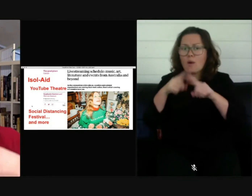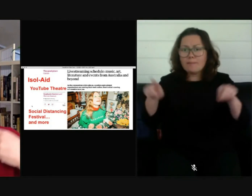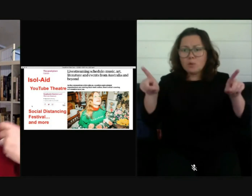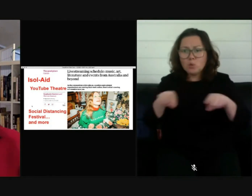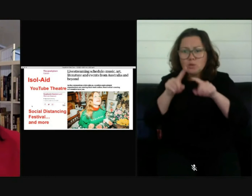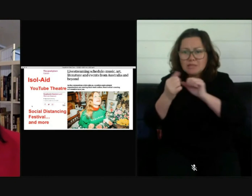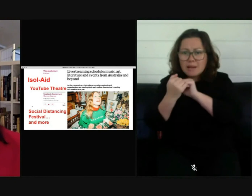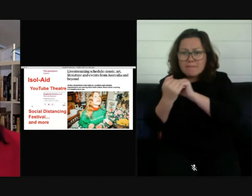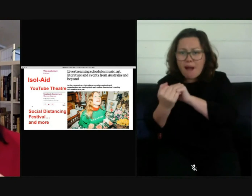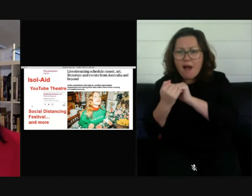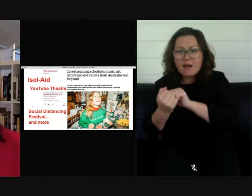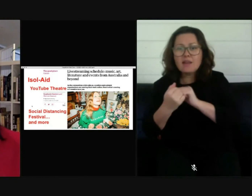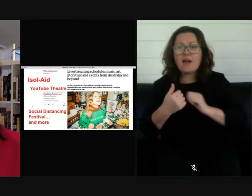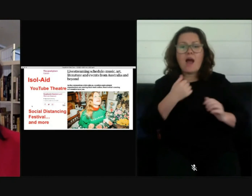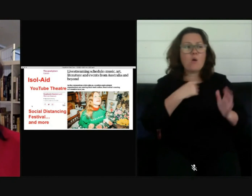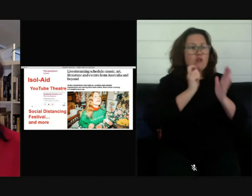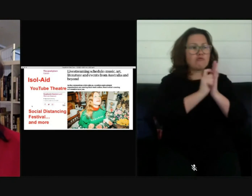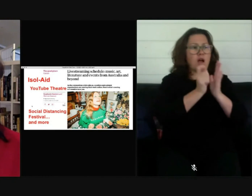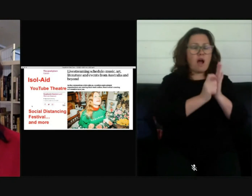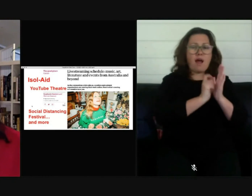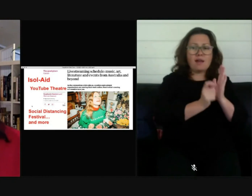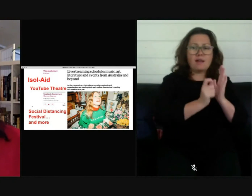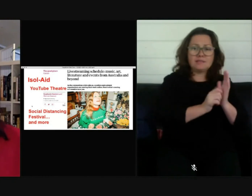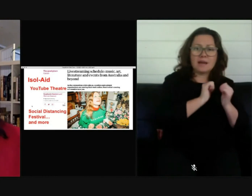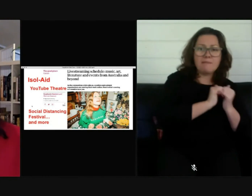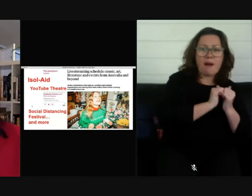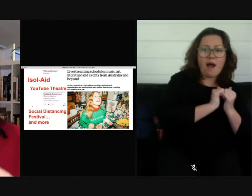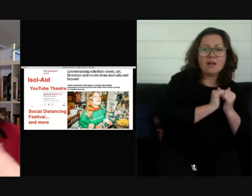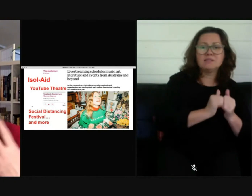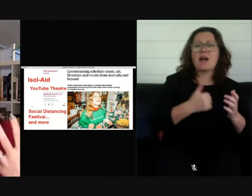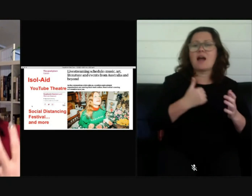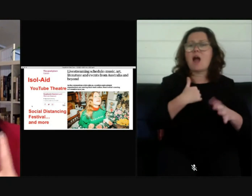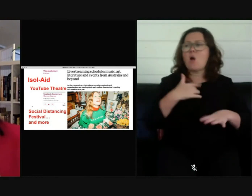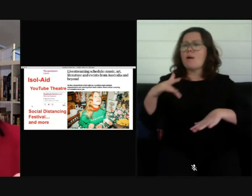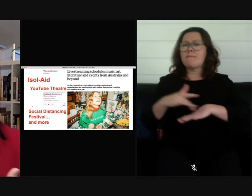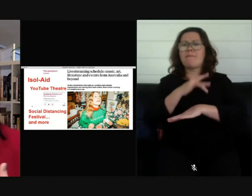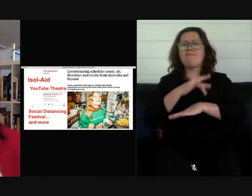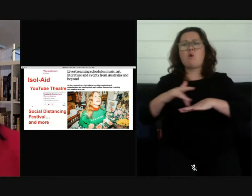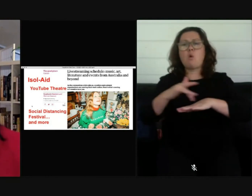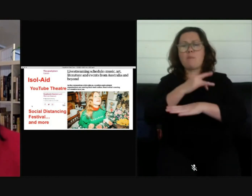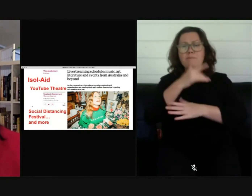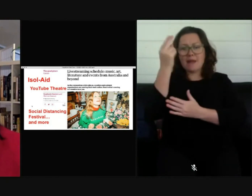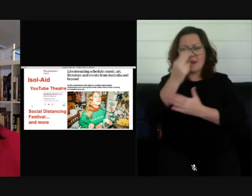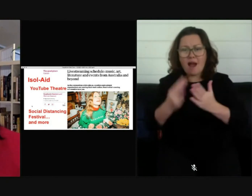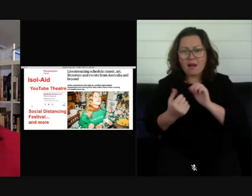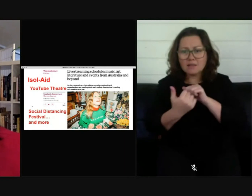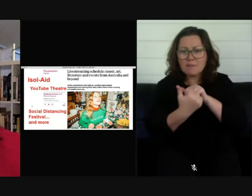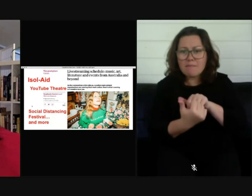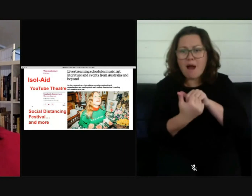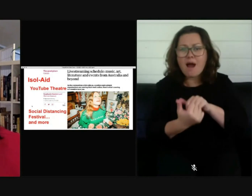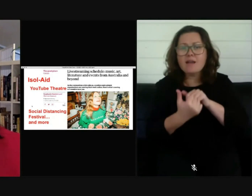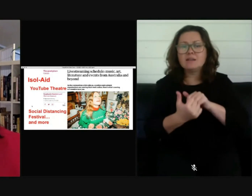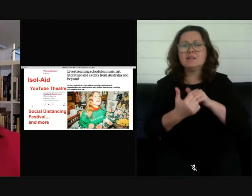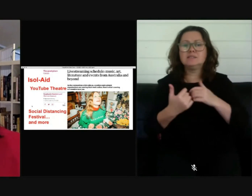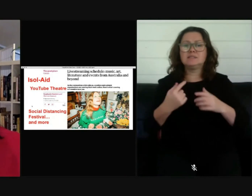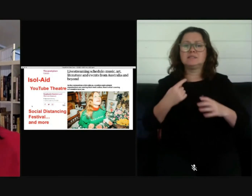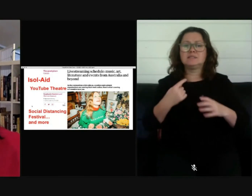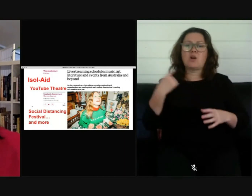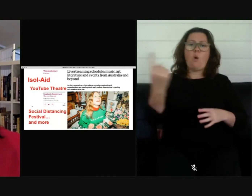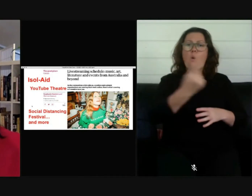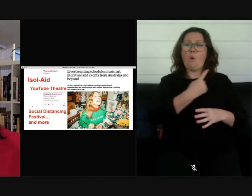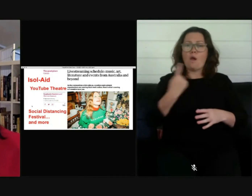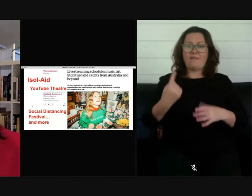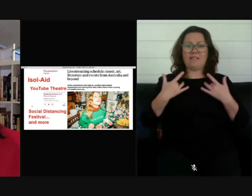our performing arts partners, and all of us live inside a complex ecosystem that's been